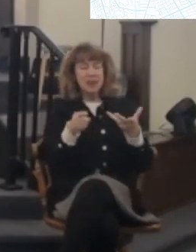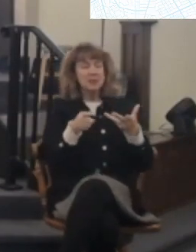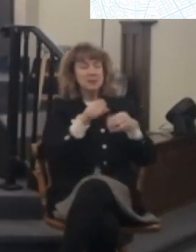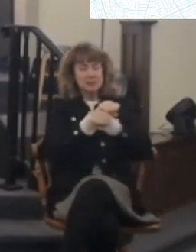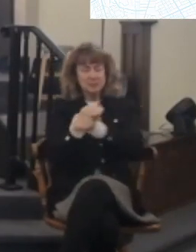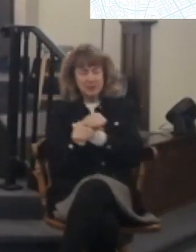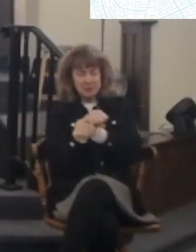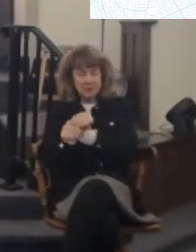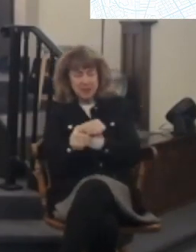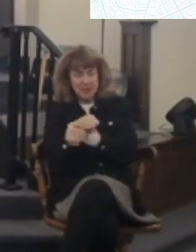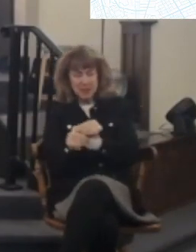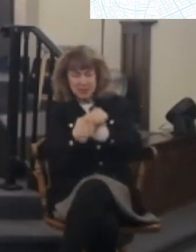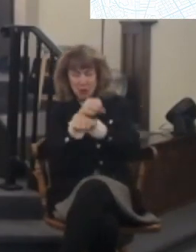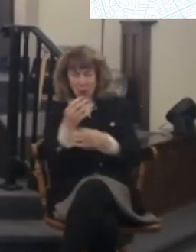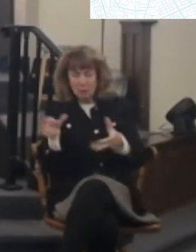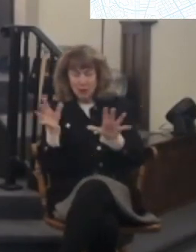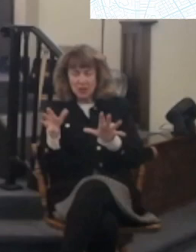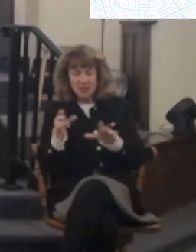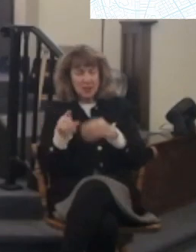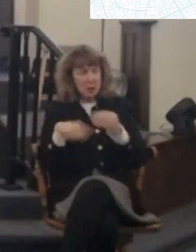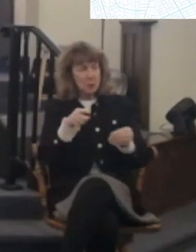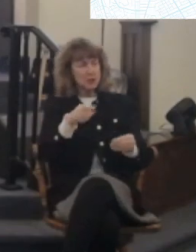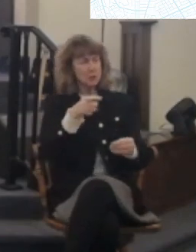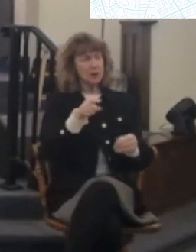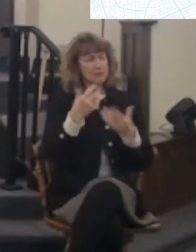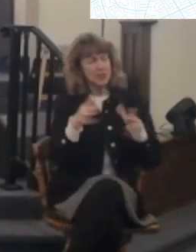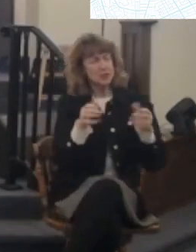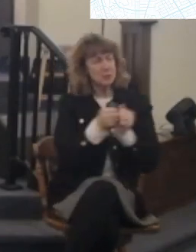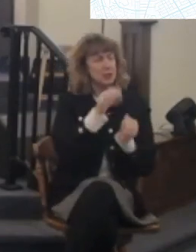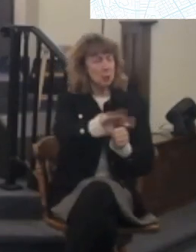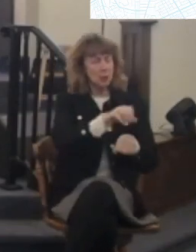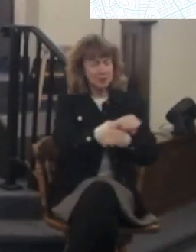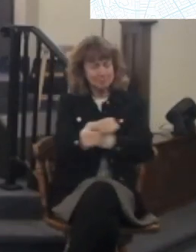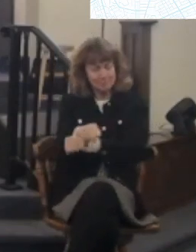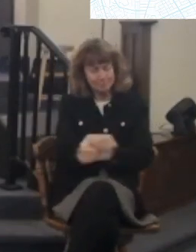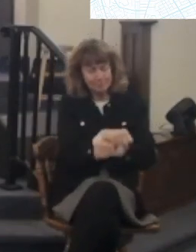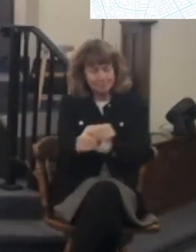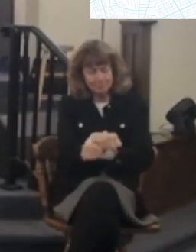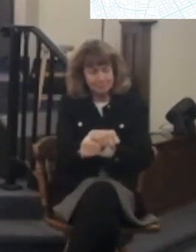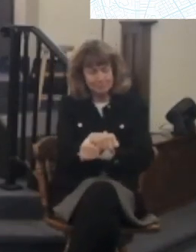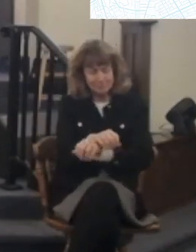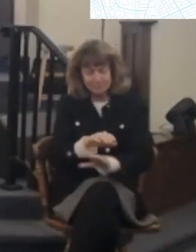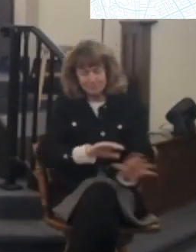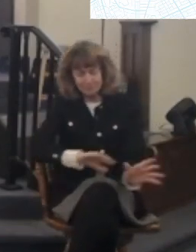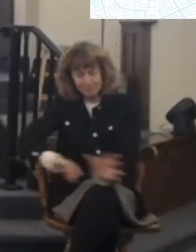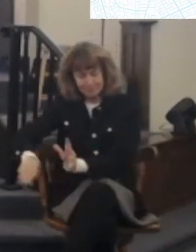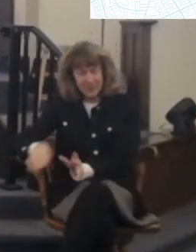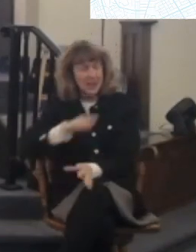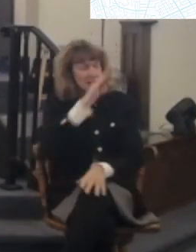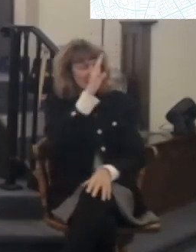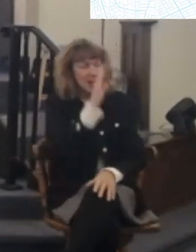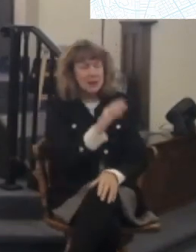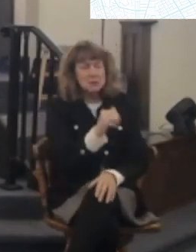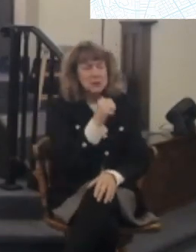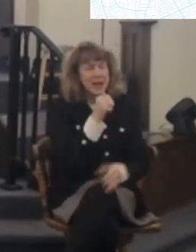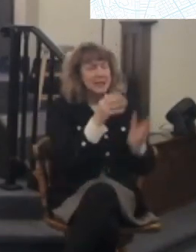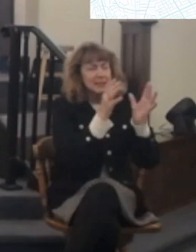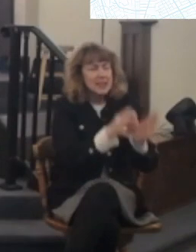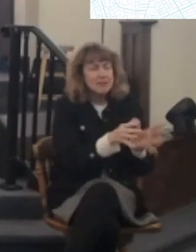new generation of God-fearing people will return to their homeland. God will never leave us or forsake